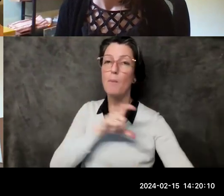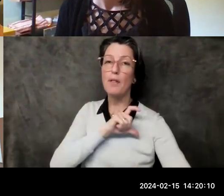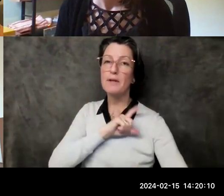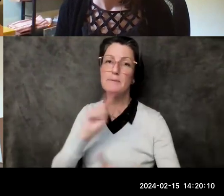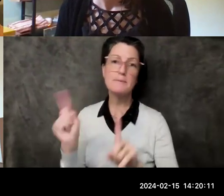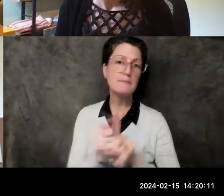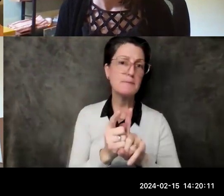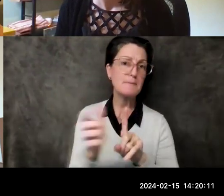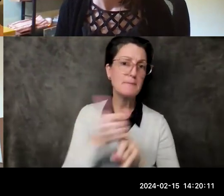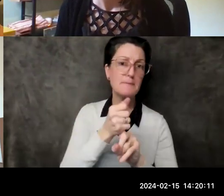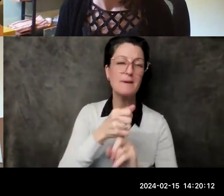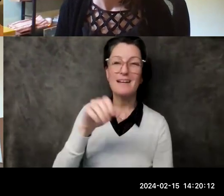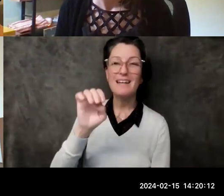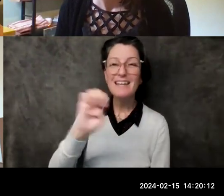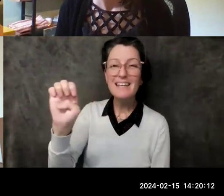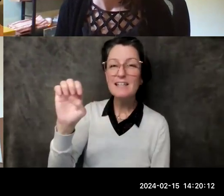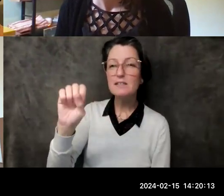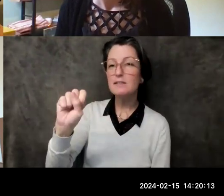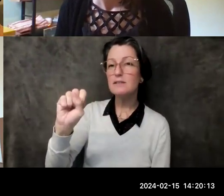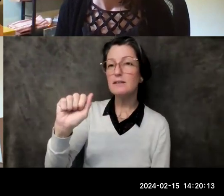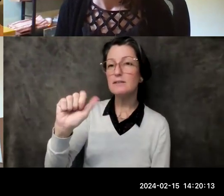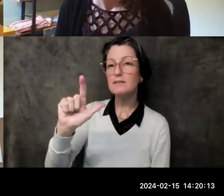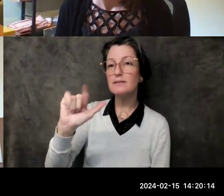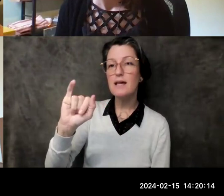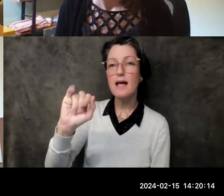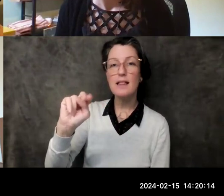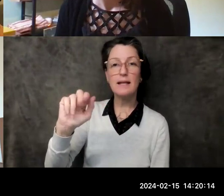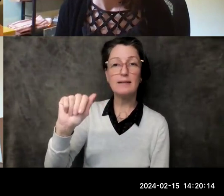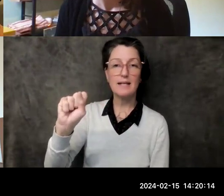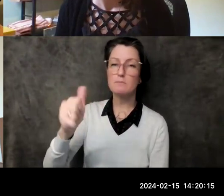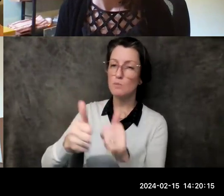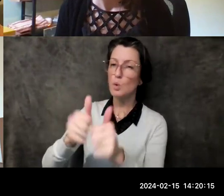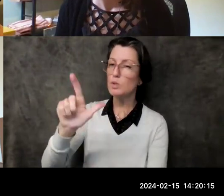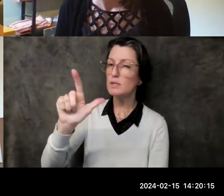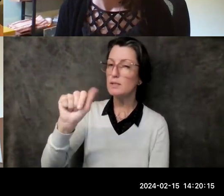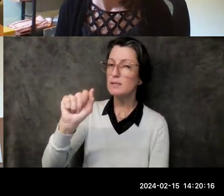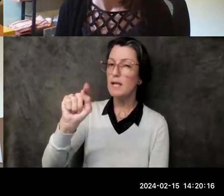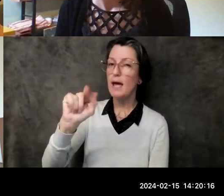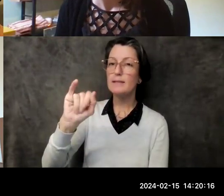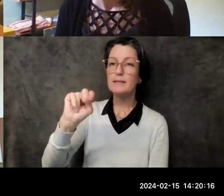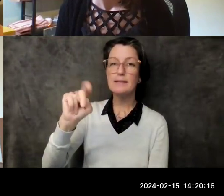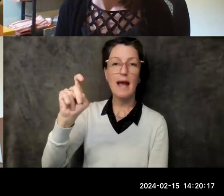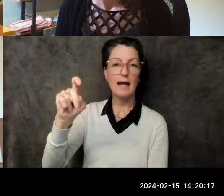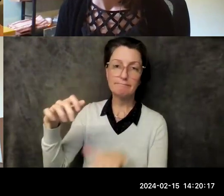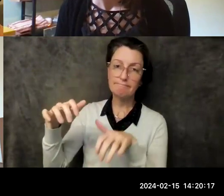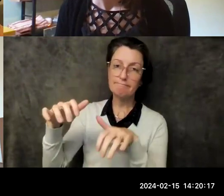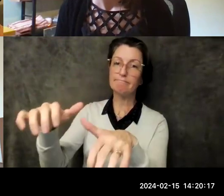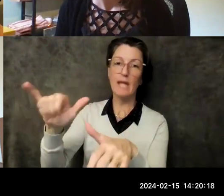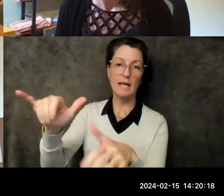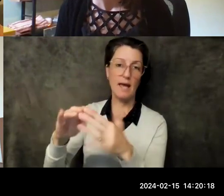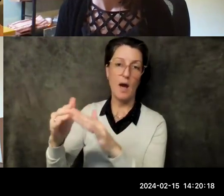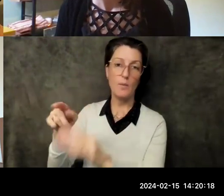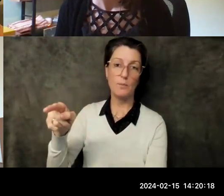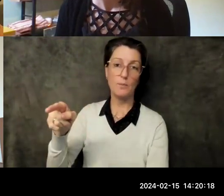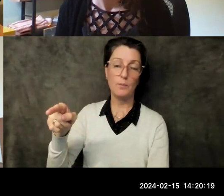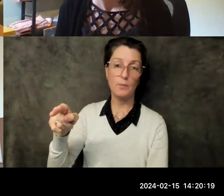East Salinas, which is predominantly Latinx town. And so that's just a piece in the story. And